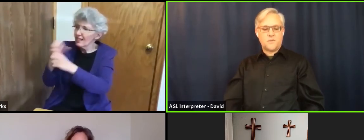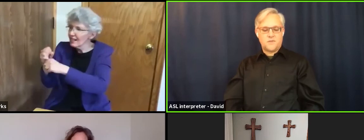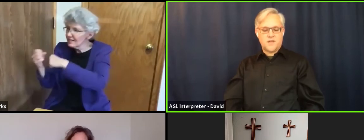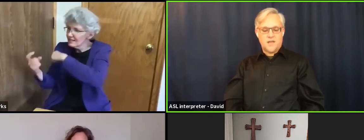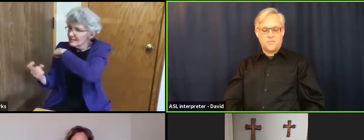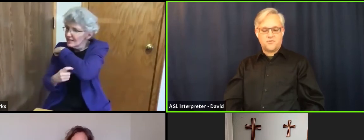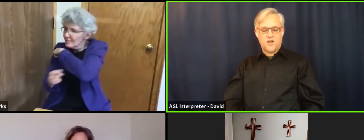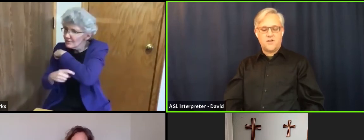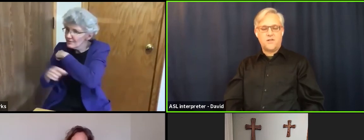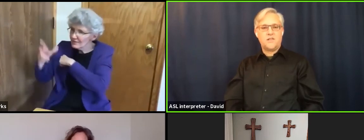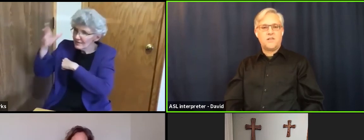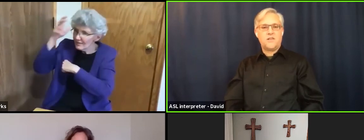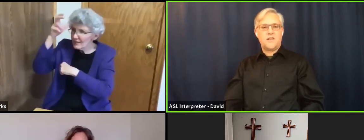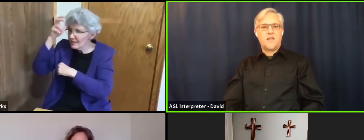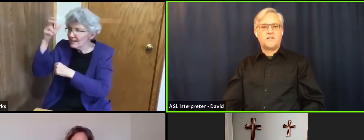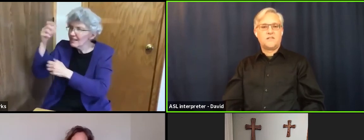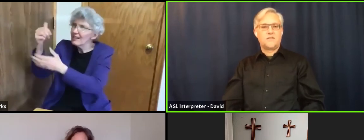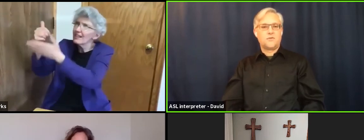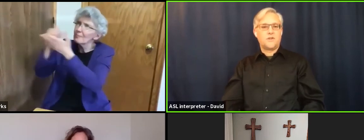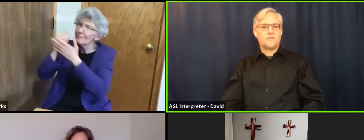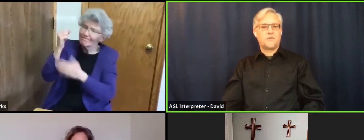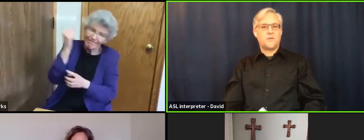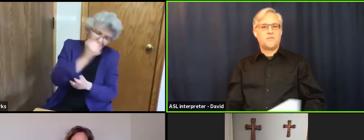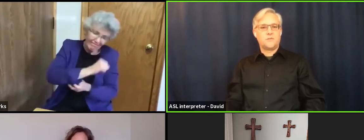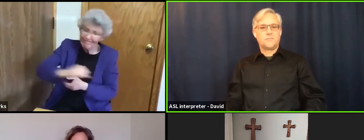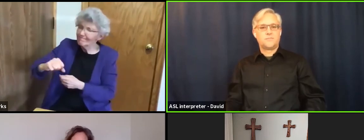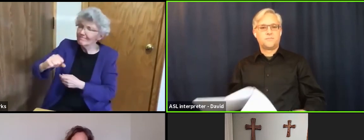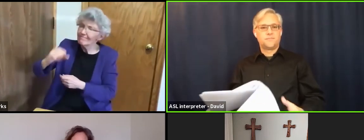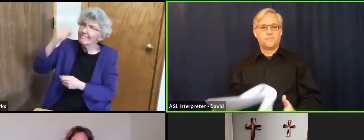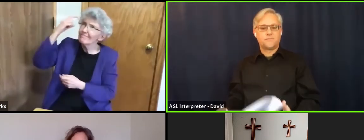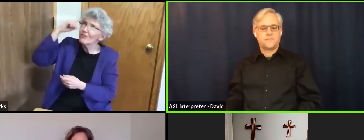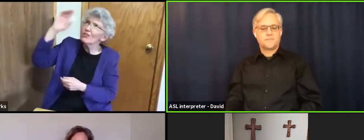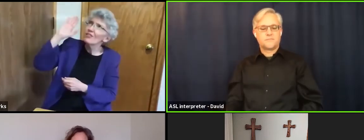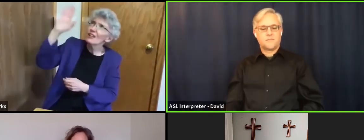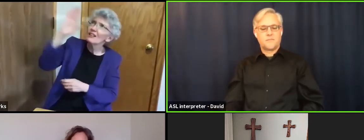Save us from the time of trial, and deliver us from evil.